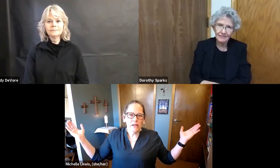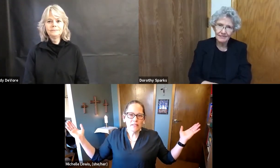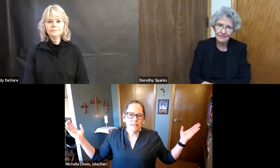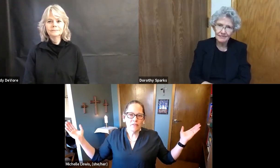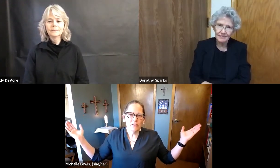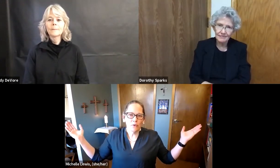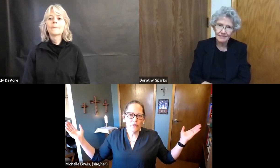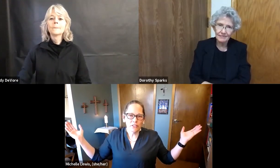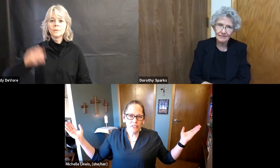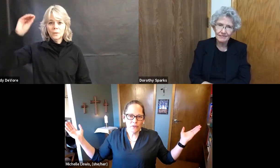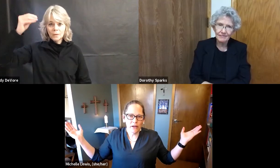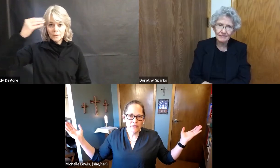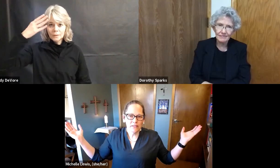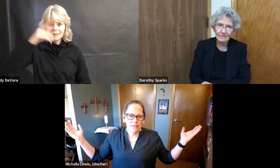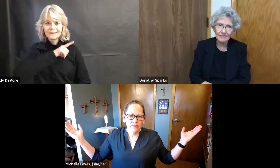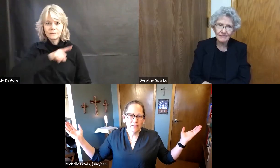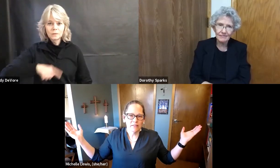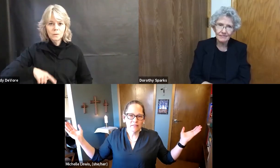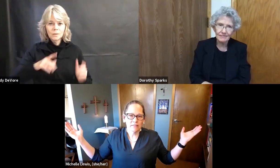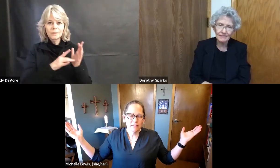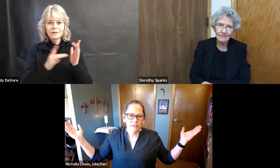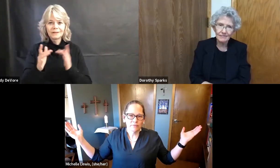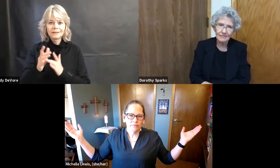The grace of our Lord Jesus Christ,